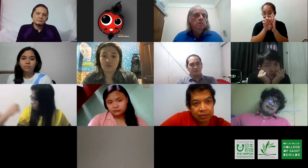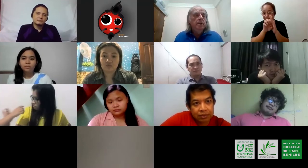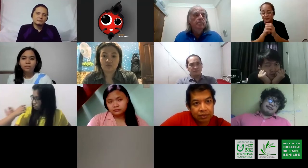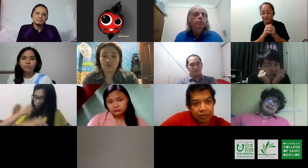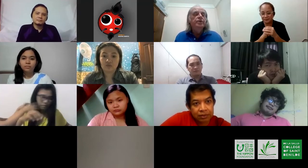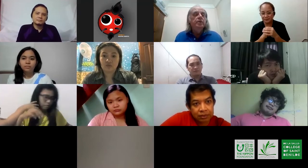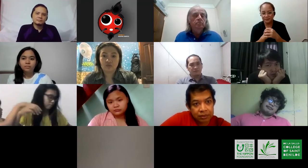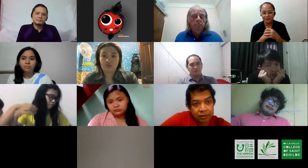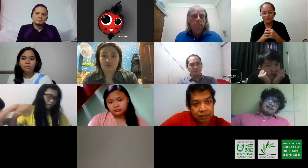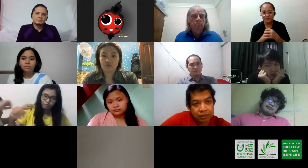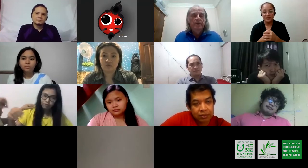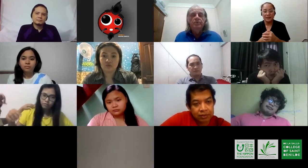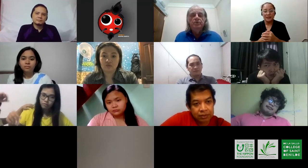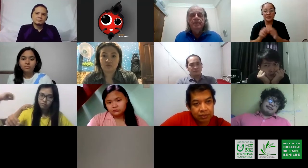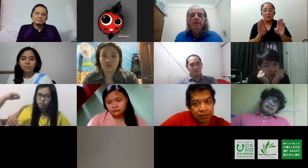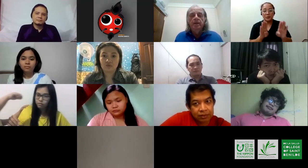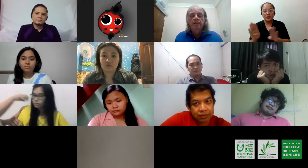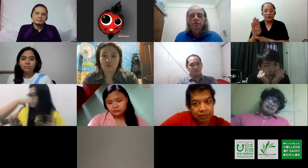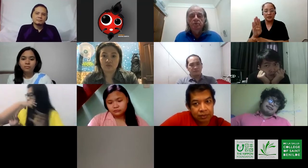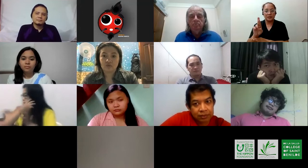in Britain, people speak English.